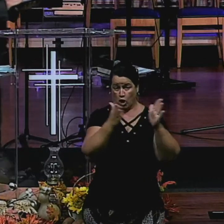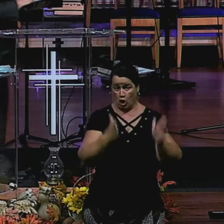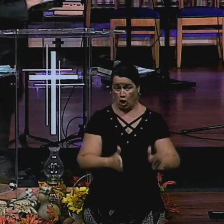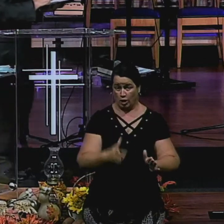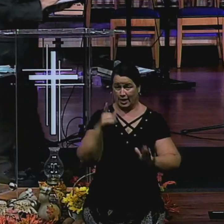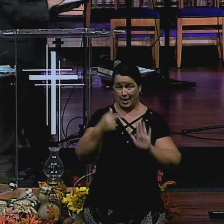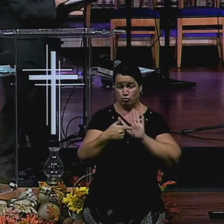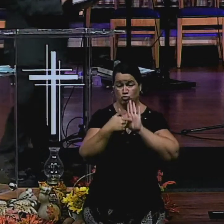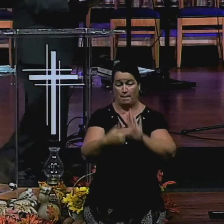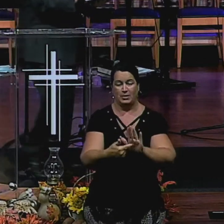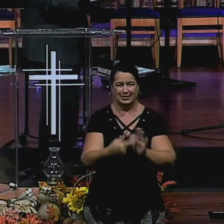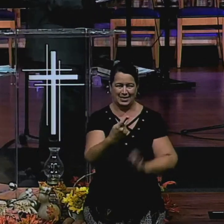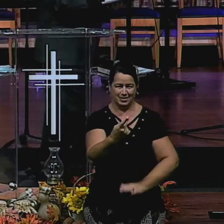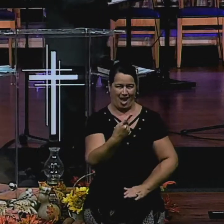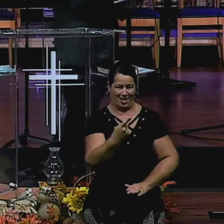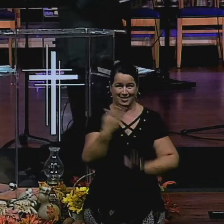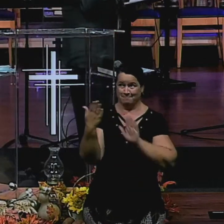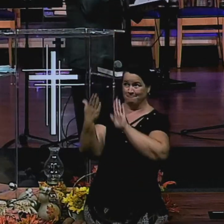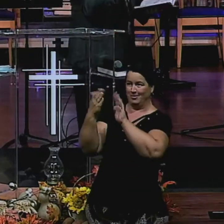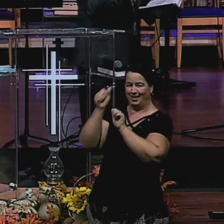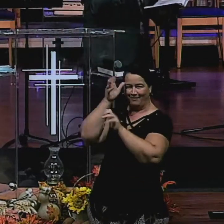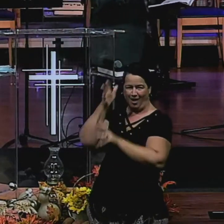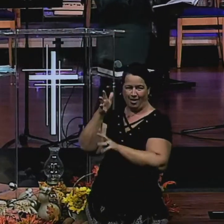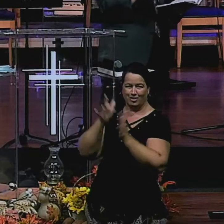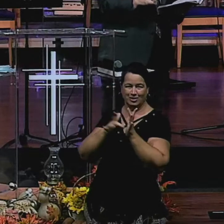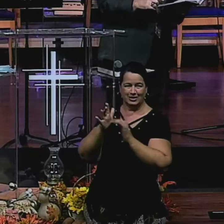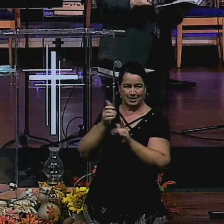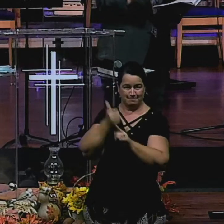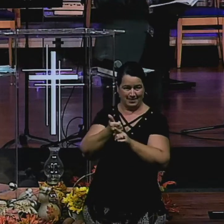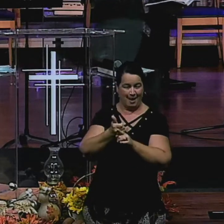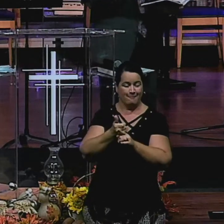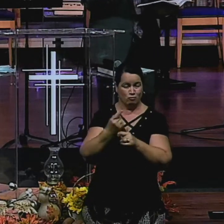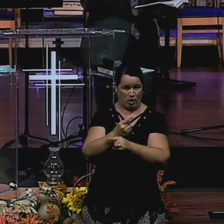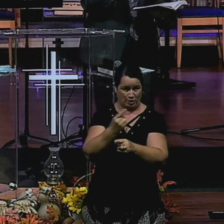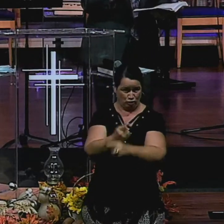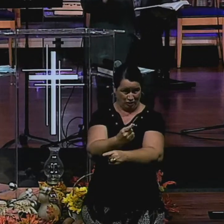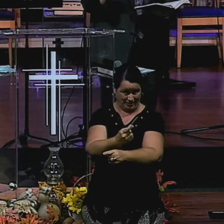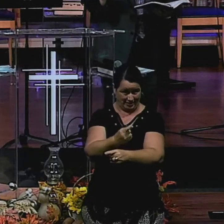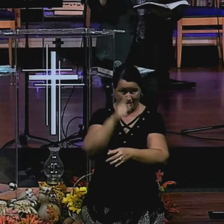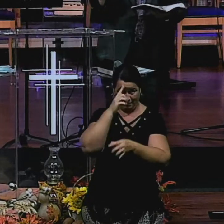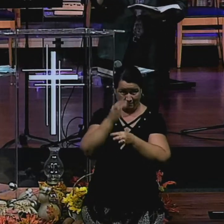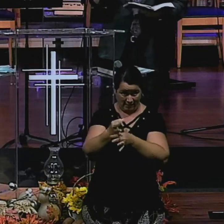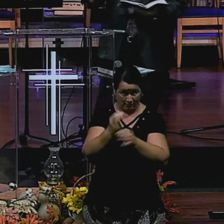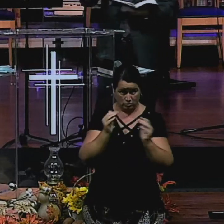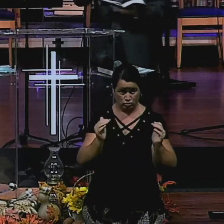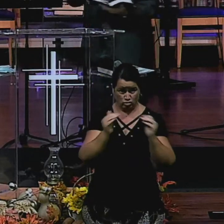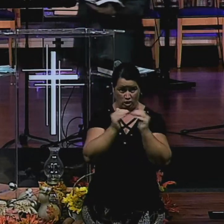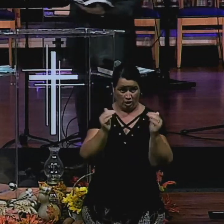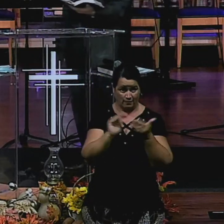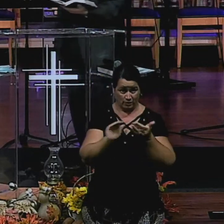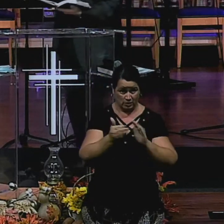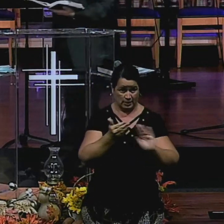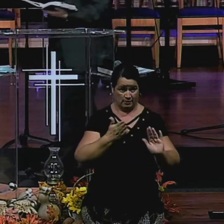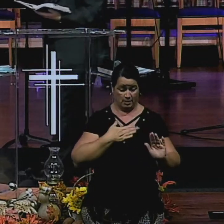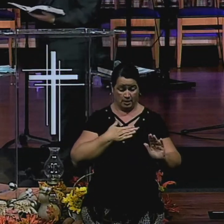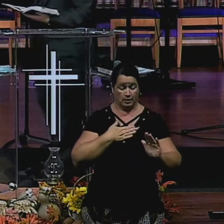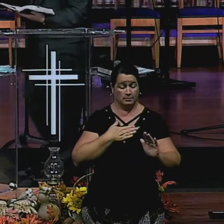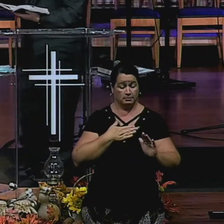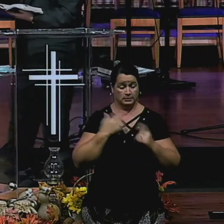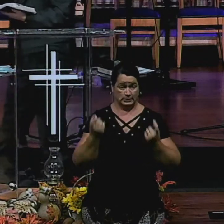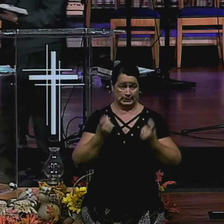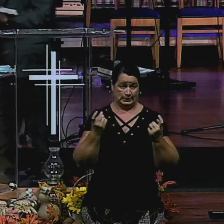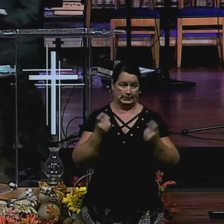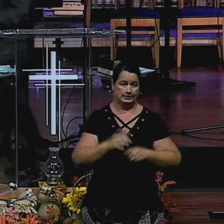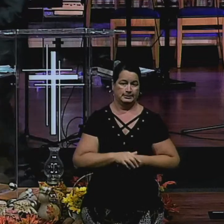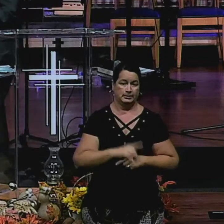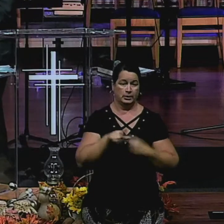Father. Jesus Christ, the righteous one. The one who is faithful and just to forgive us and to cleanse us when we do slip,